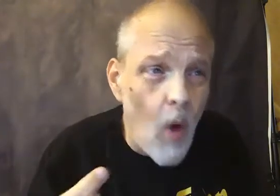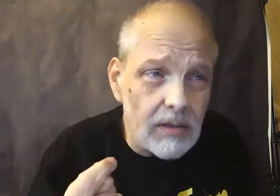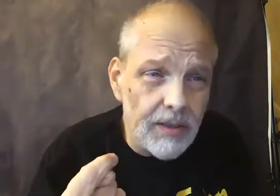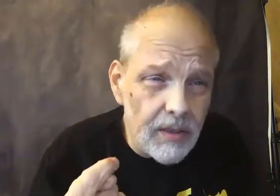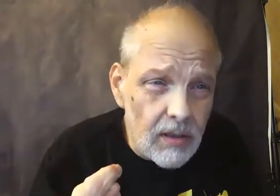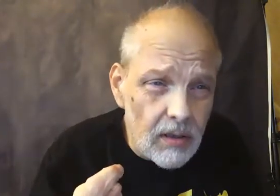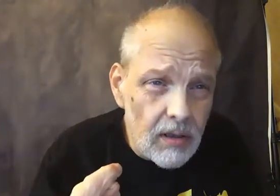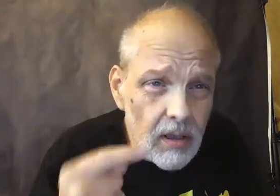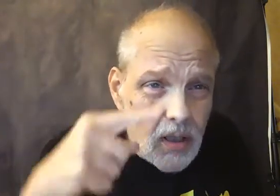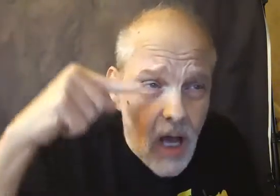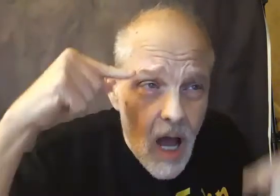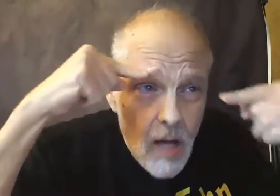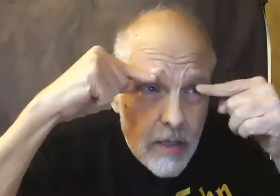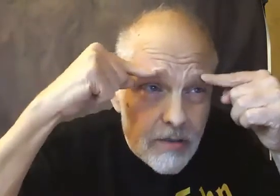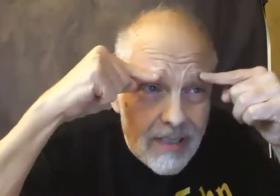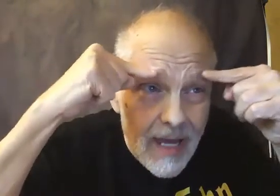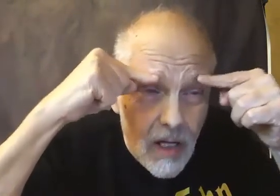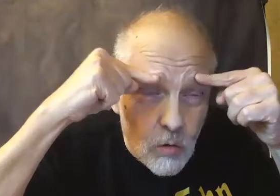what, eyebrows down.